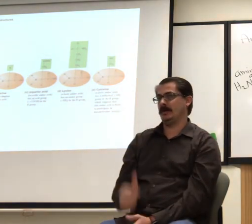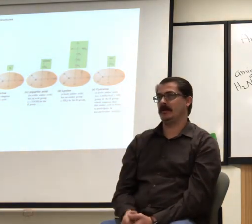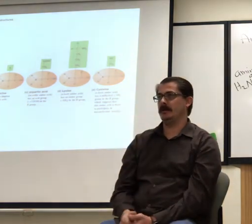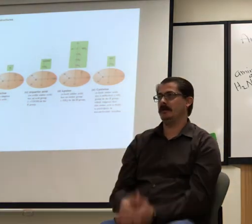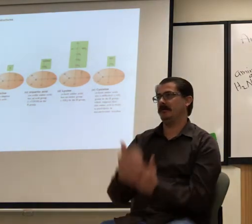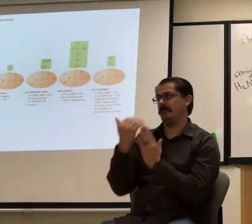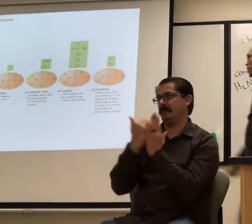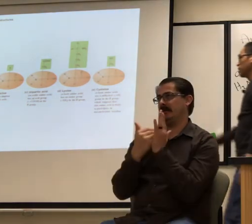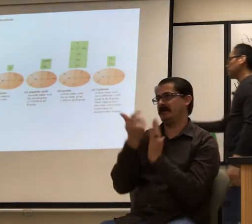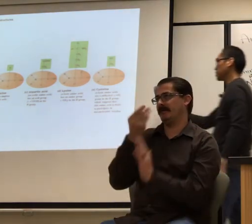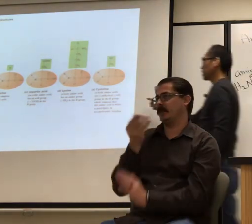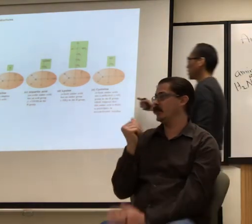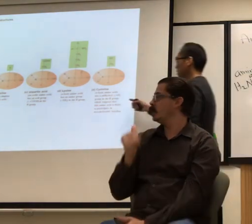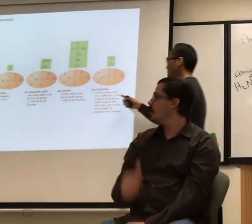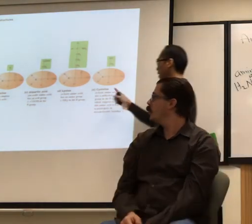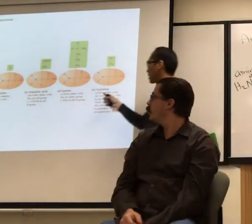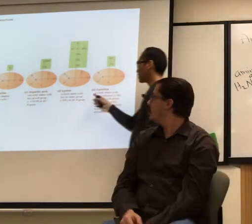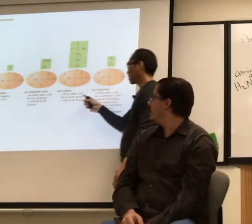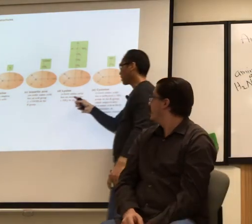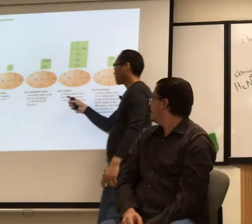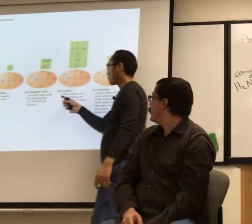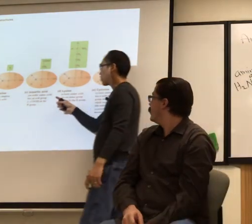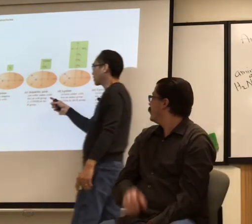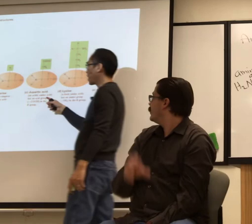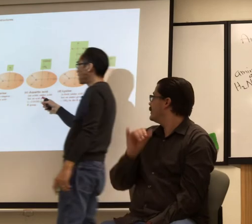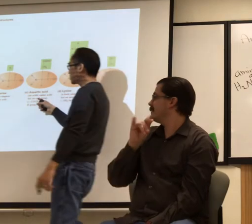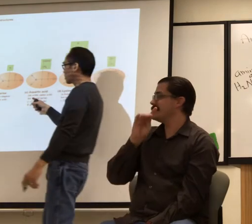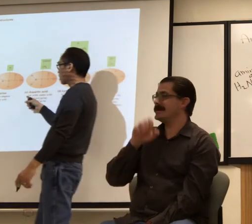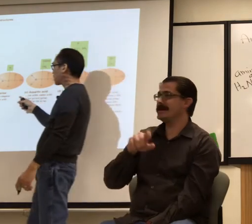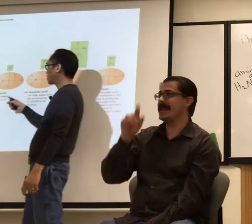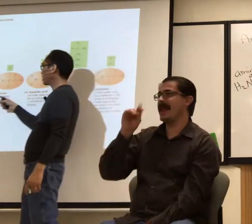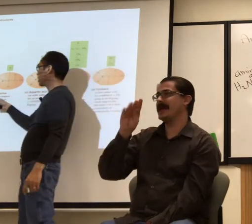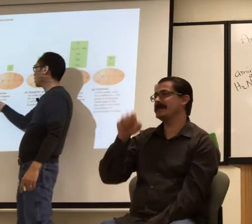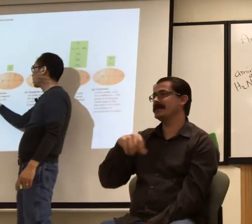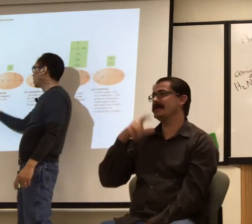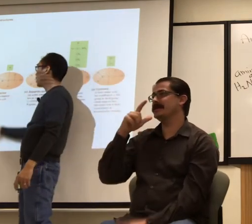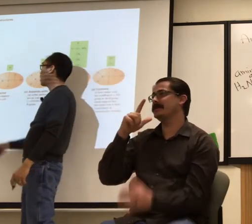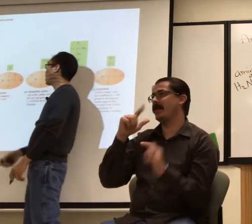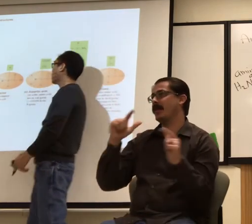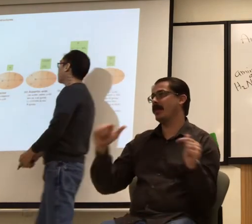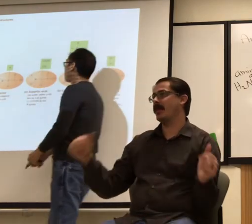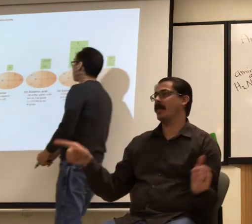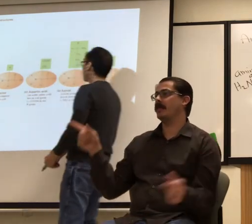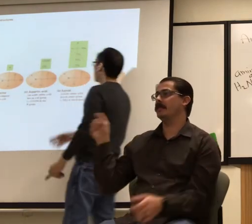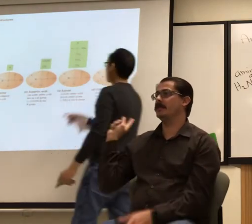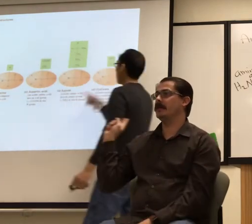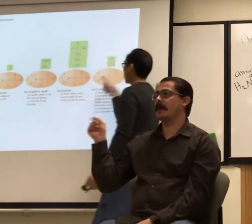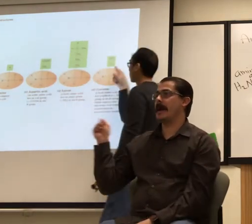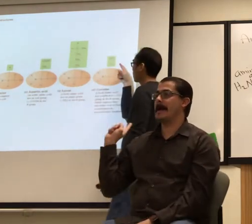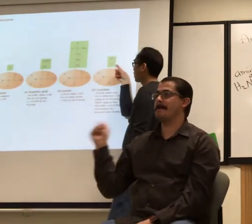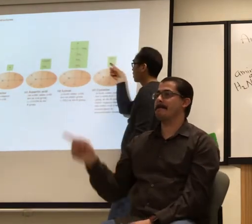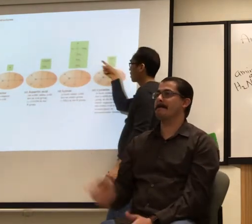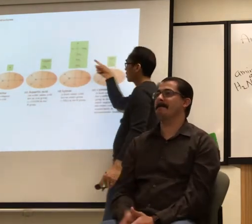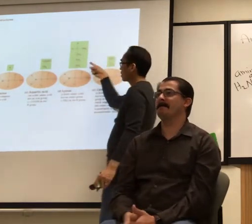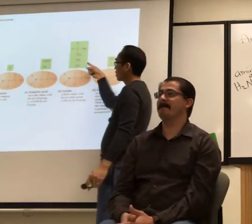listed there. Cysteine, lysine, aspartic acid, glycine, so